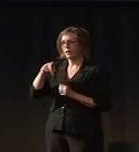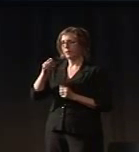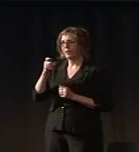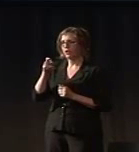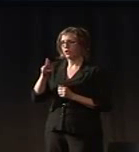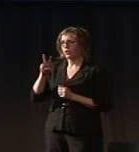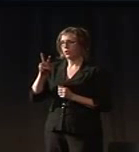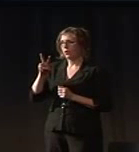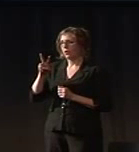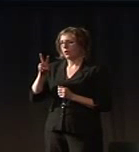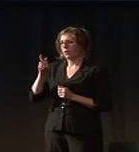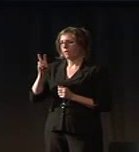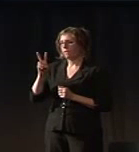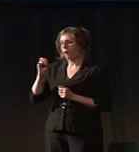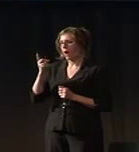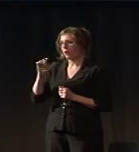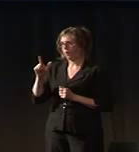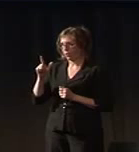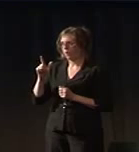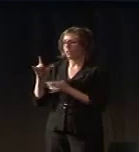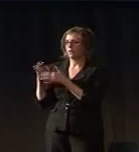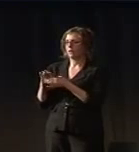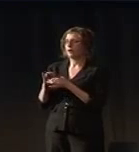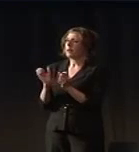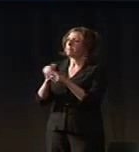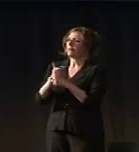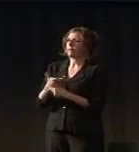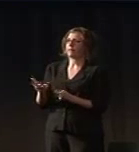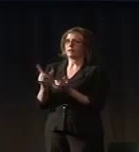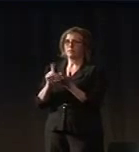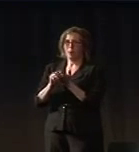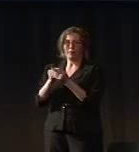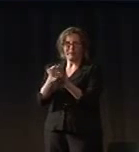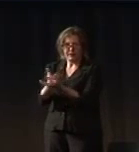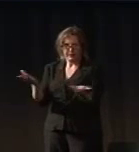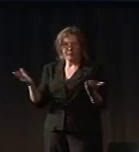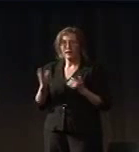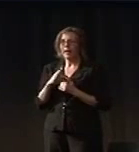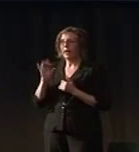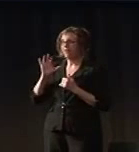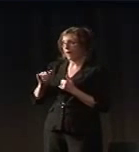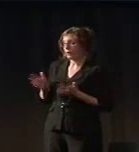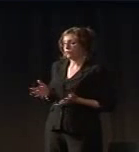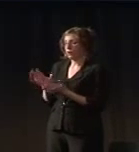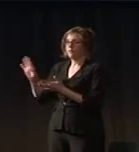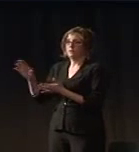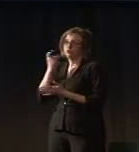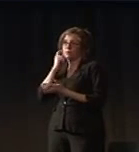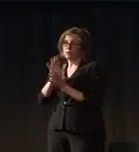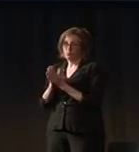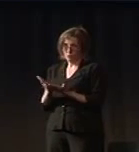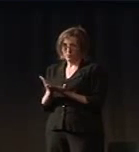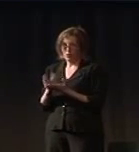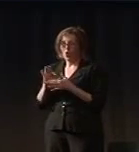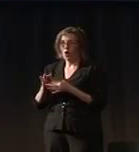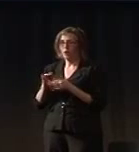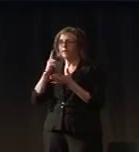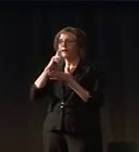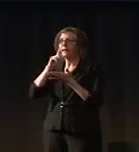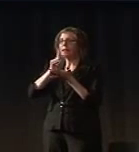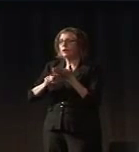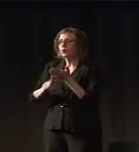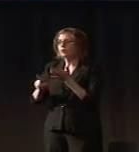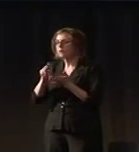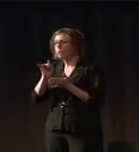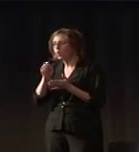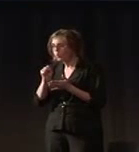Making Things Public, and it is indeed what drives the most recent book, On Inquiry into Modes of Existence. So in